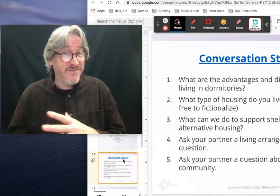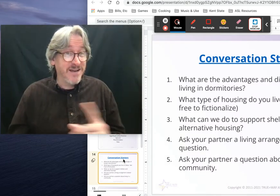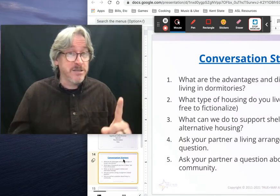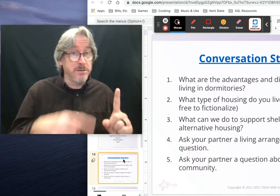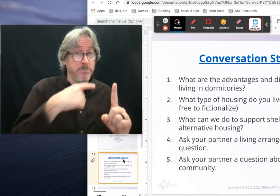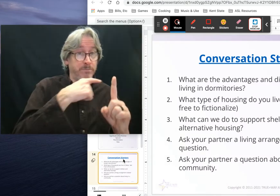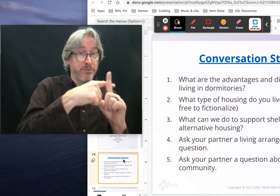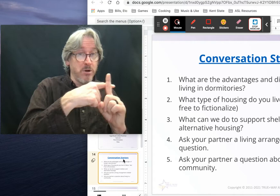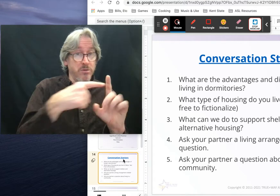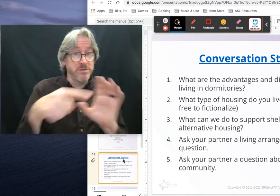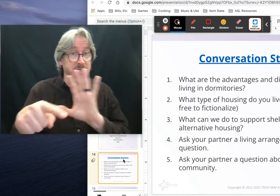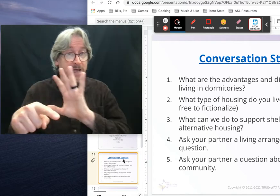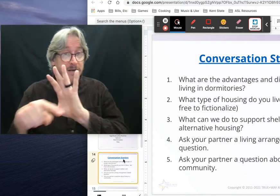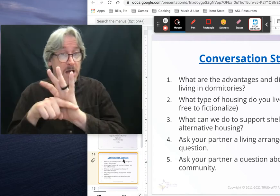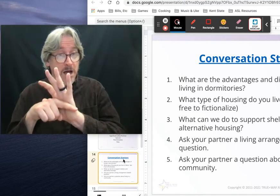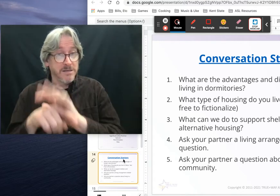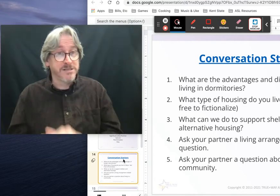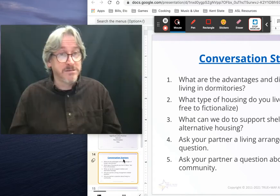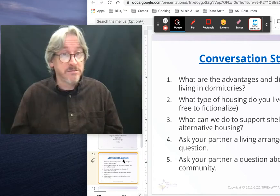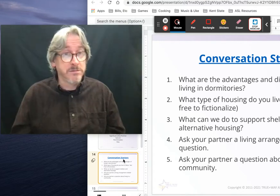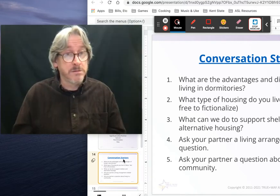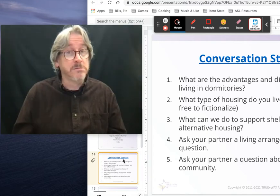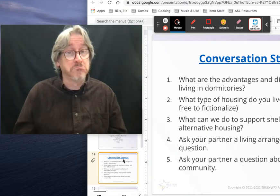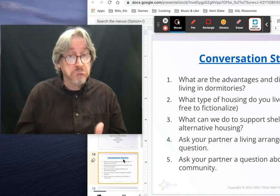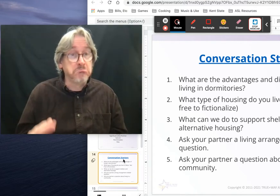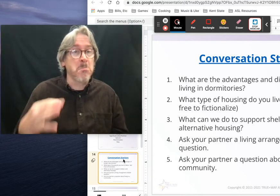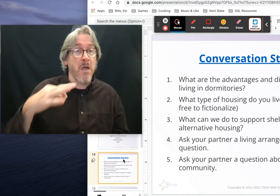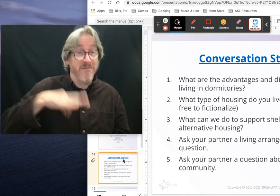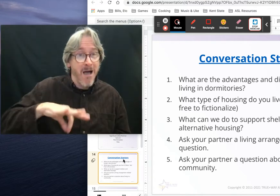Advantage, disadvantage, pros and cons.